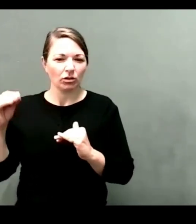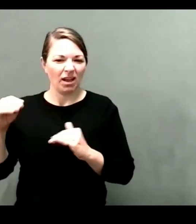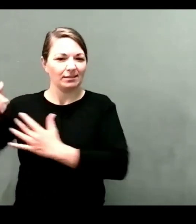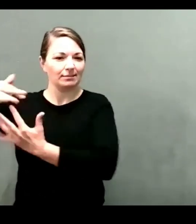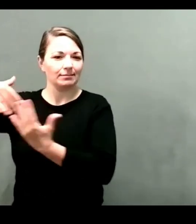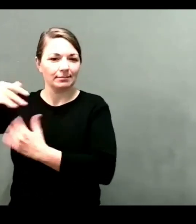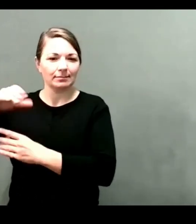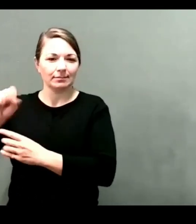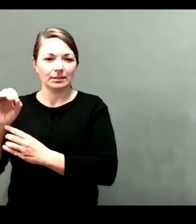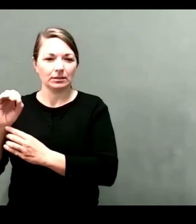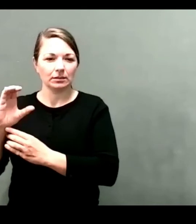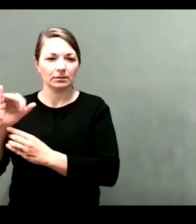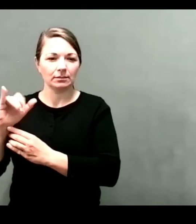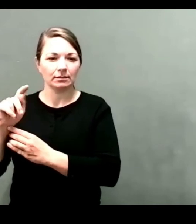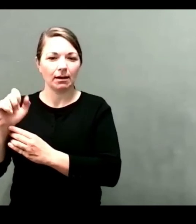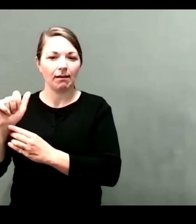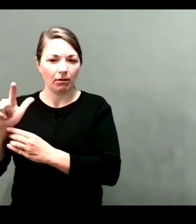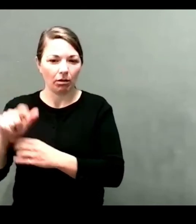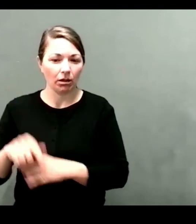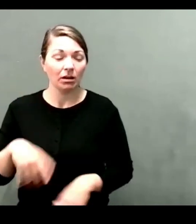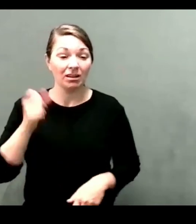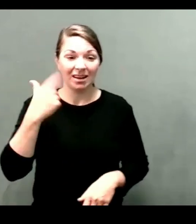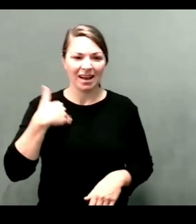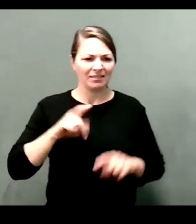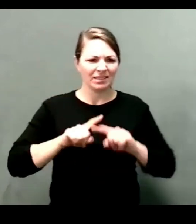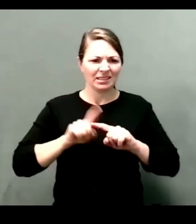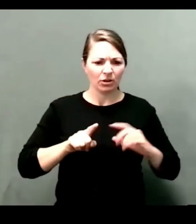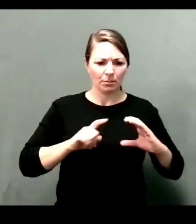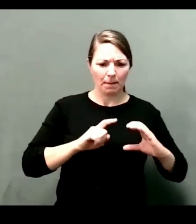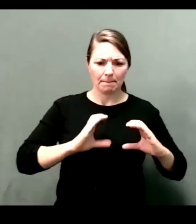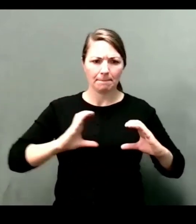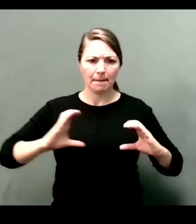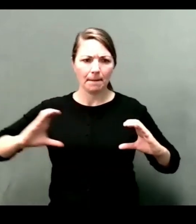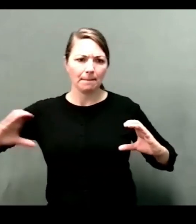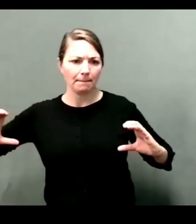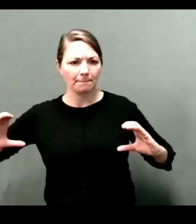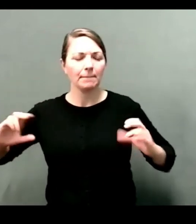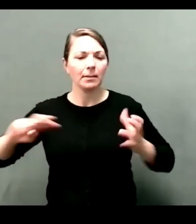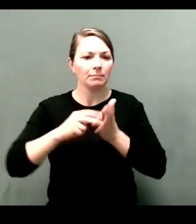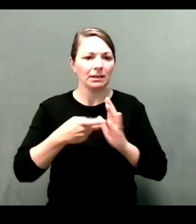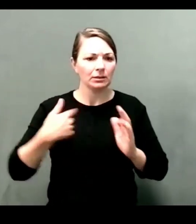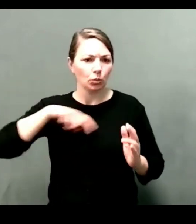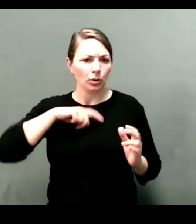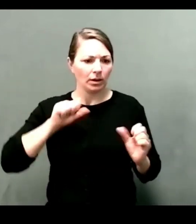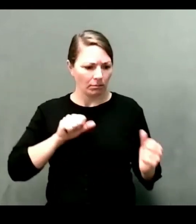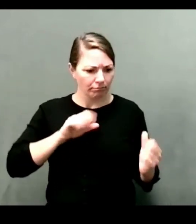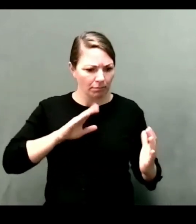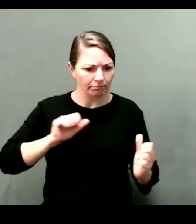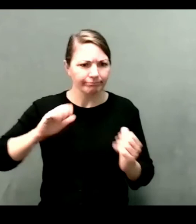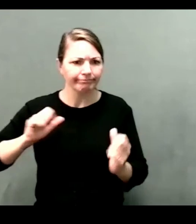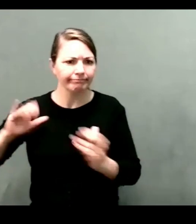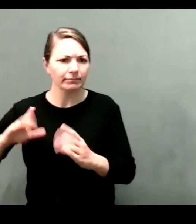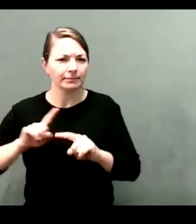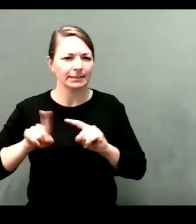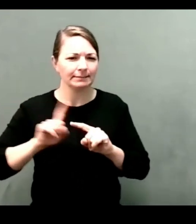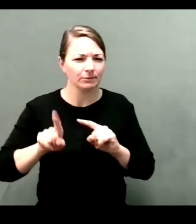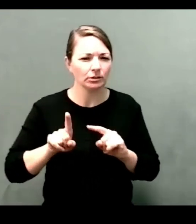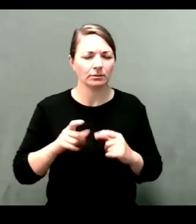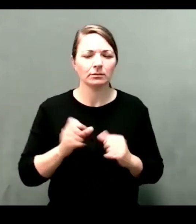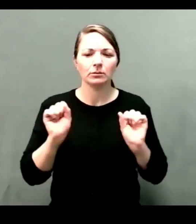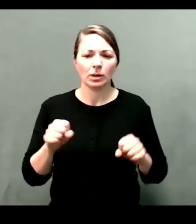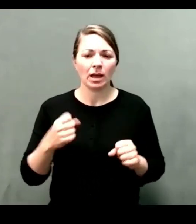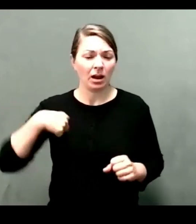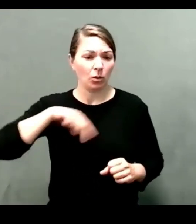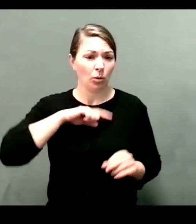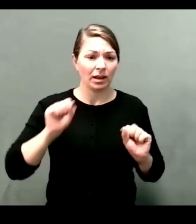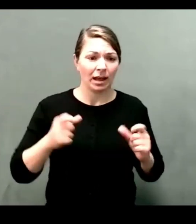And that also means that we can impact oppression at any of those levels, right? We can implement prevention efforts, or we can do things to change the